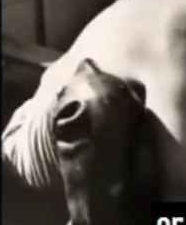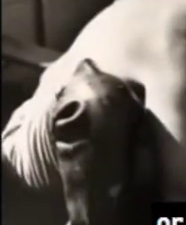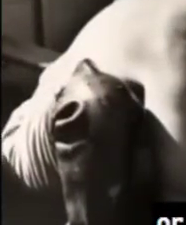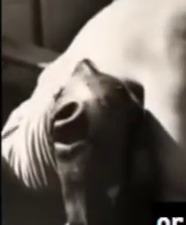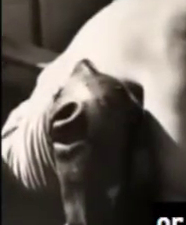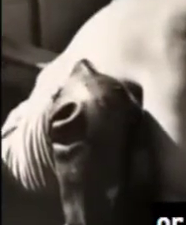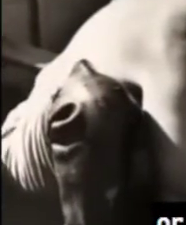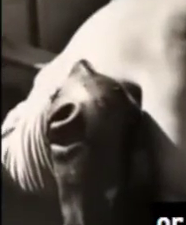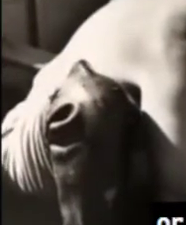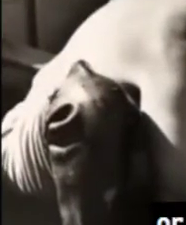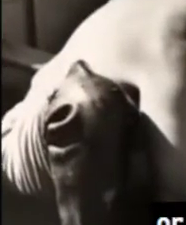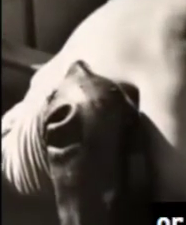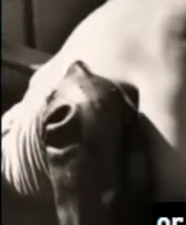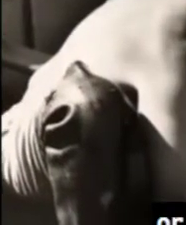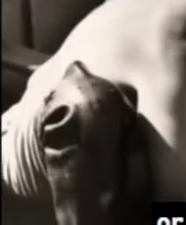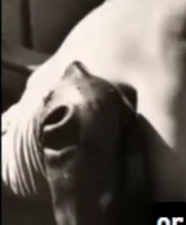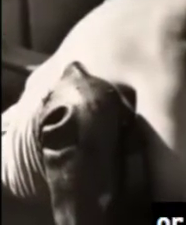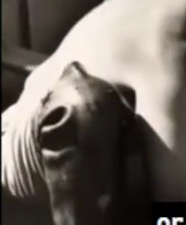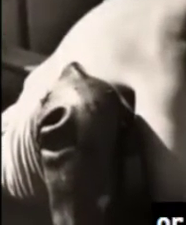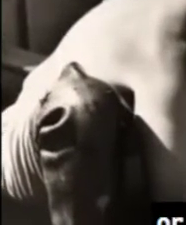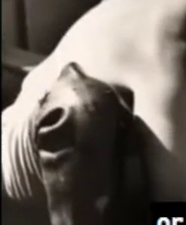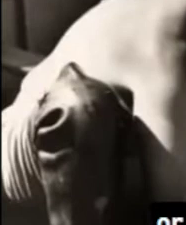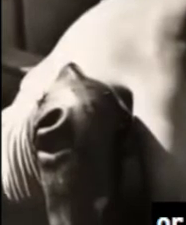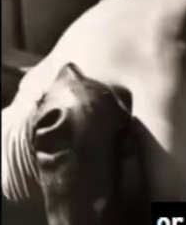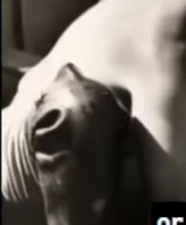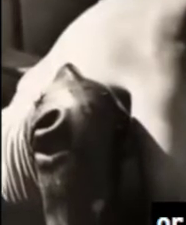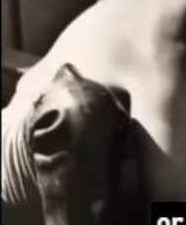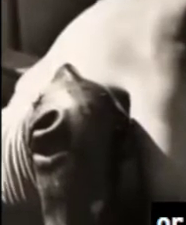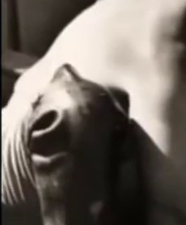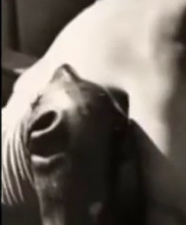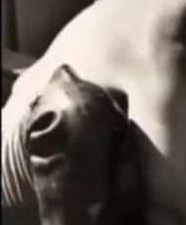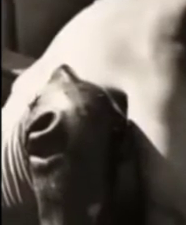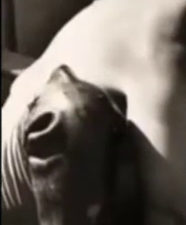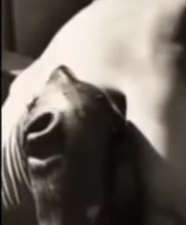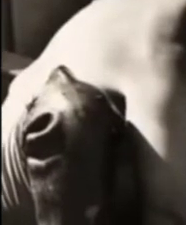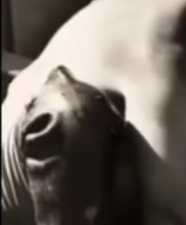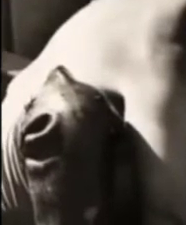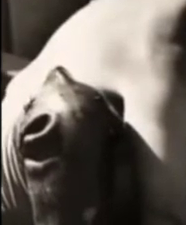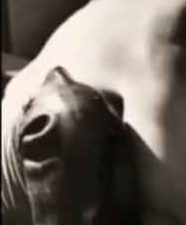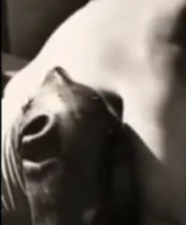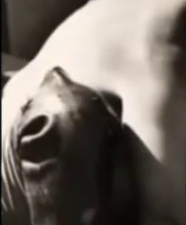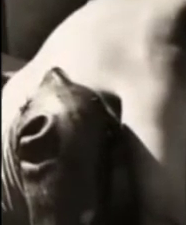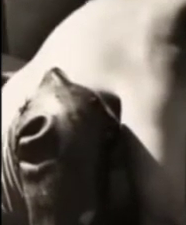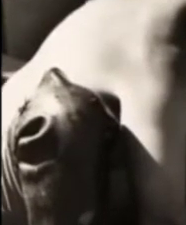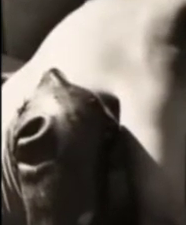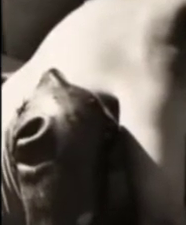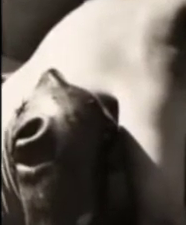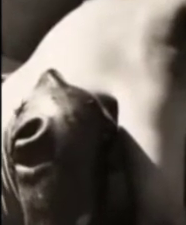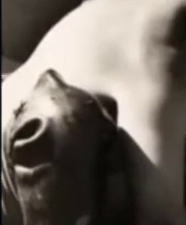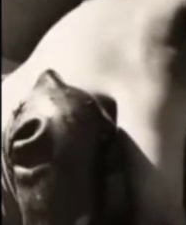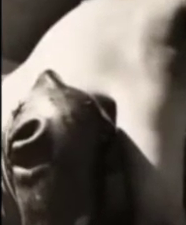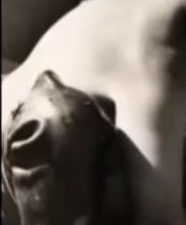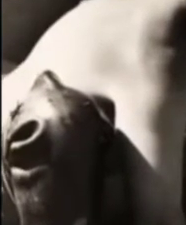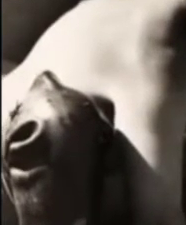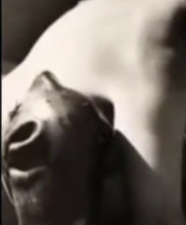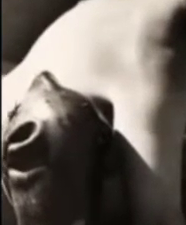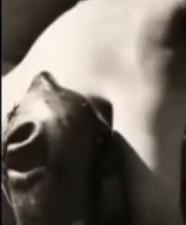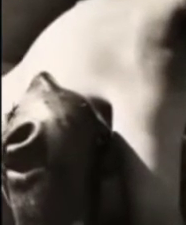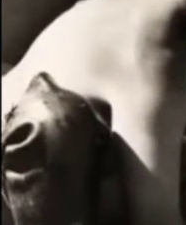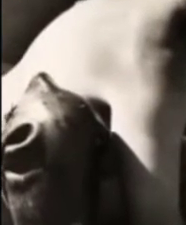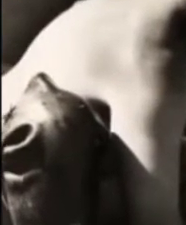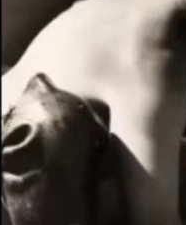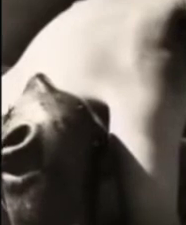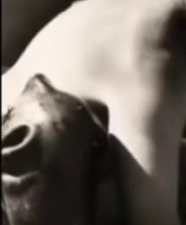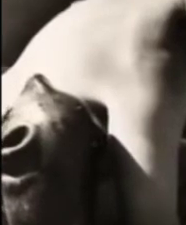I'm 9 or 10, lobstering in the summer. Some. And then I used to go with my uncle up in the pond dragging for flounders in the